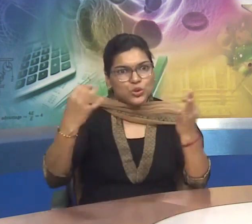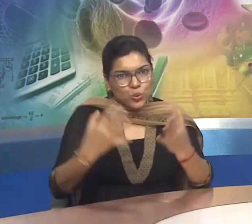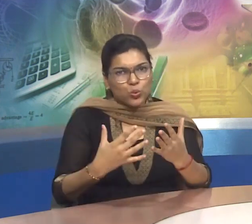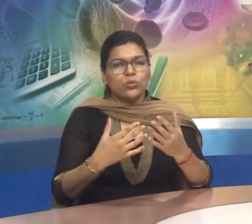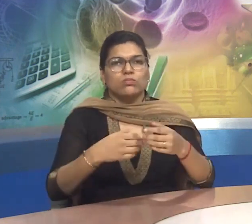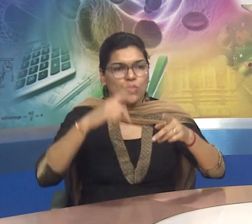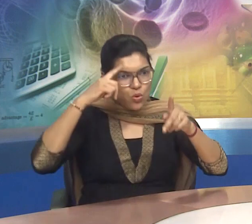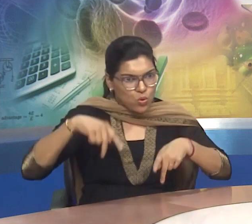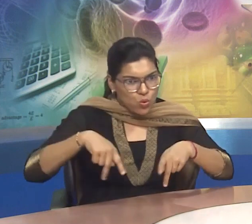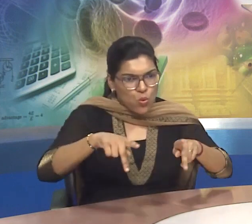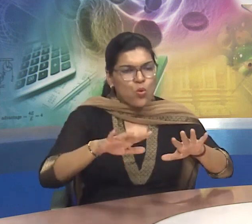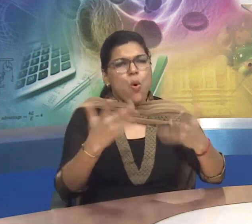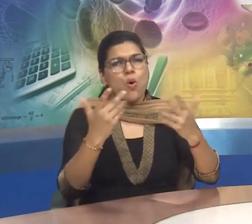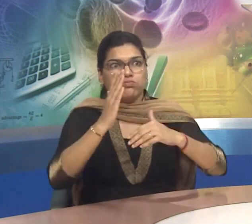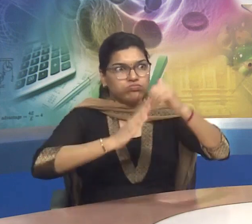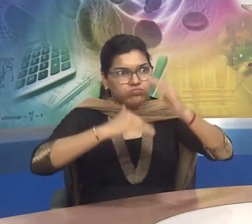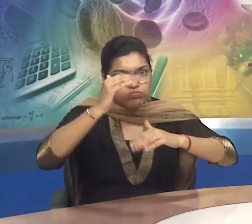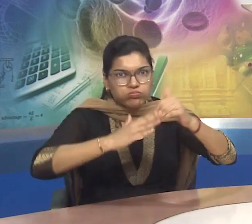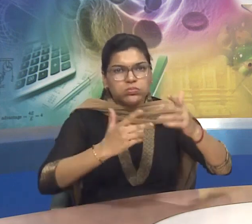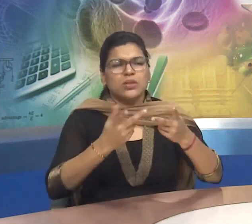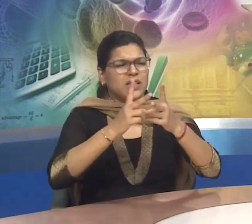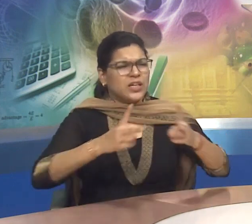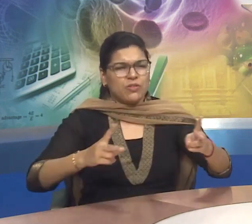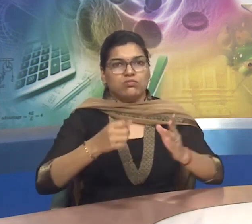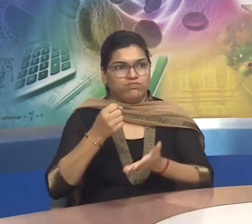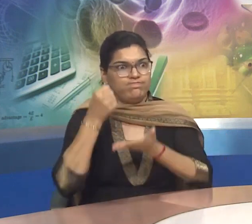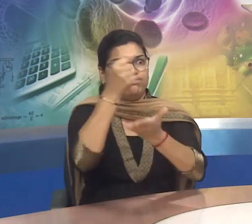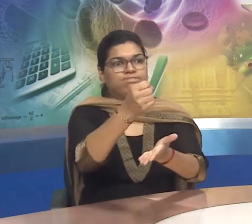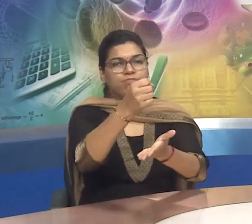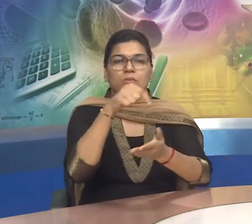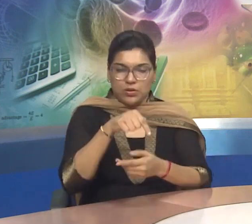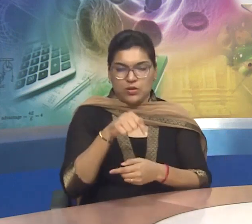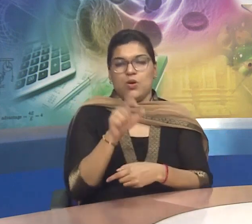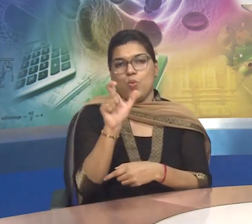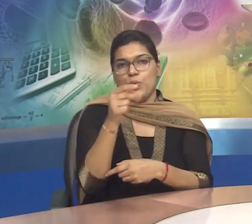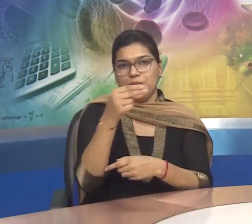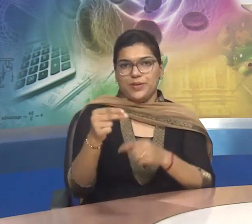Funds are given for any project, for any kind of construction work or any work.